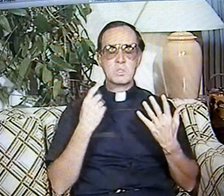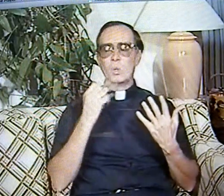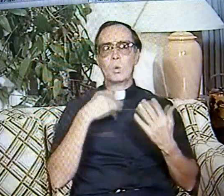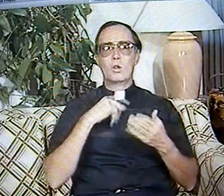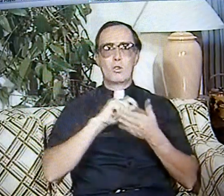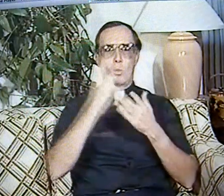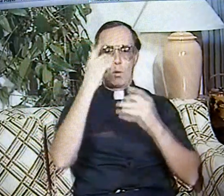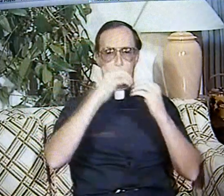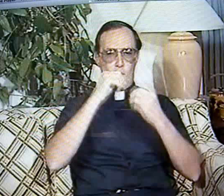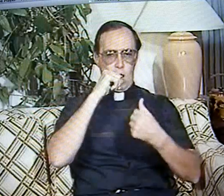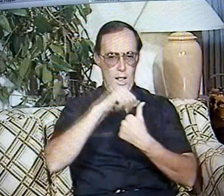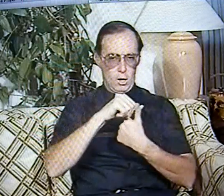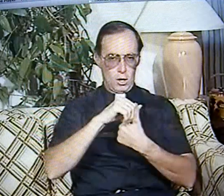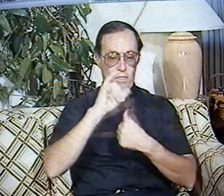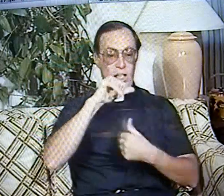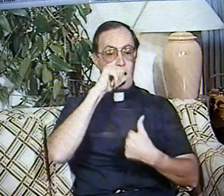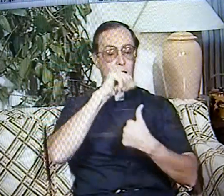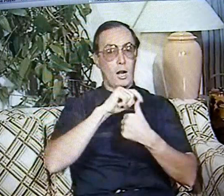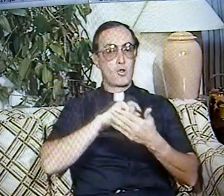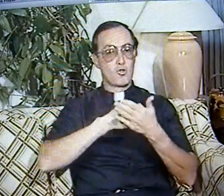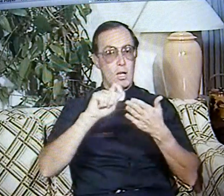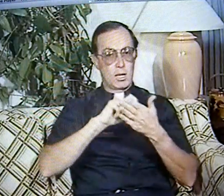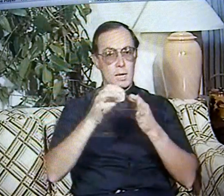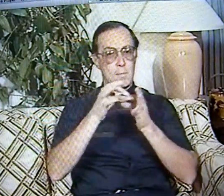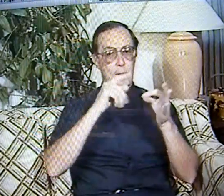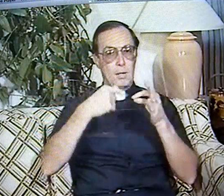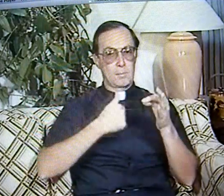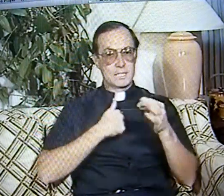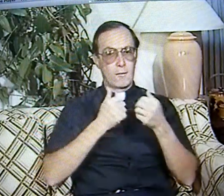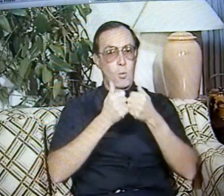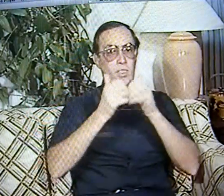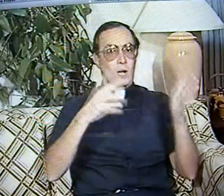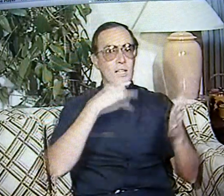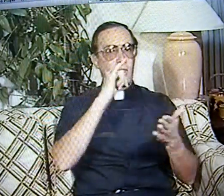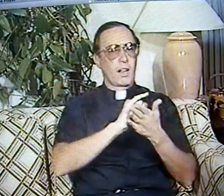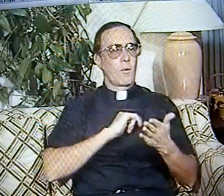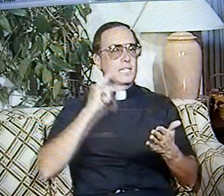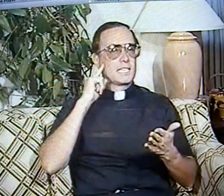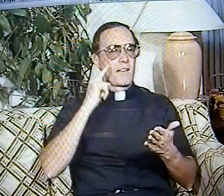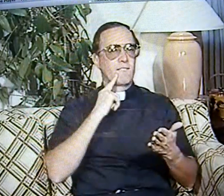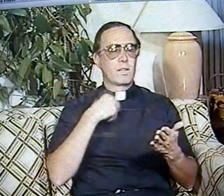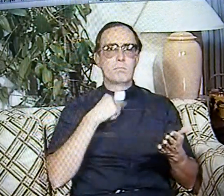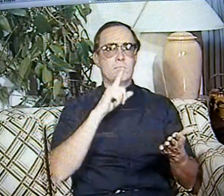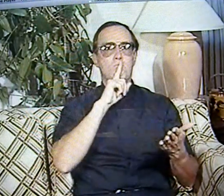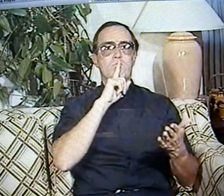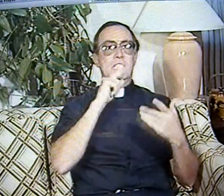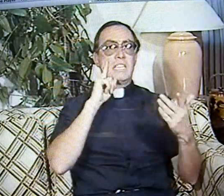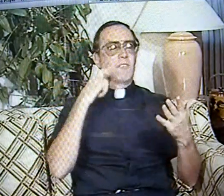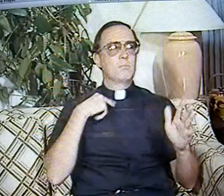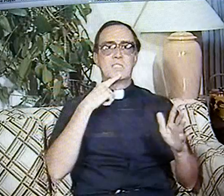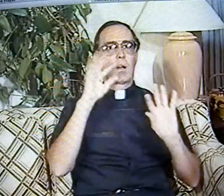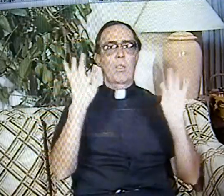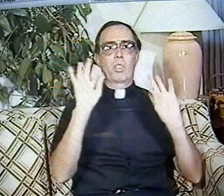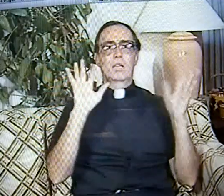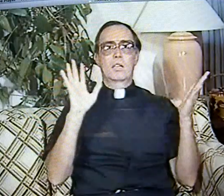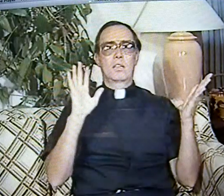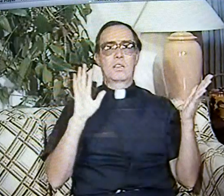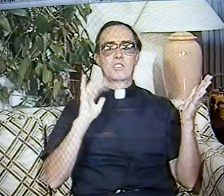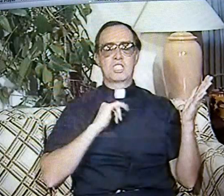The world wasn't ready for a deaf priest. So I finally wrote another letter, and I did not put on it that I was deaf. I